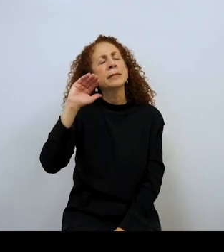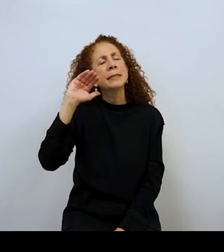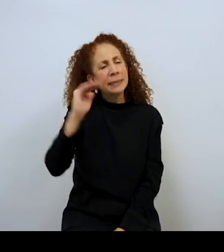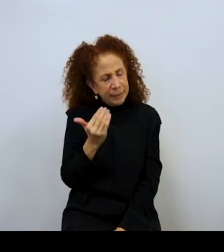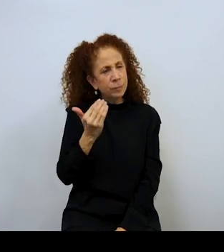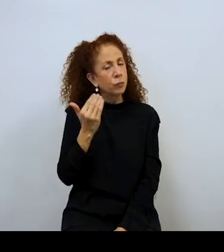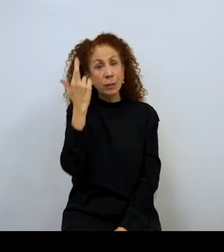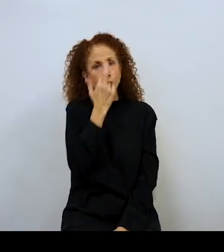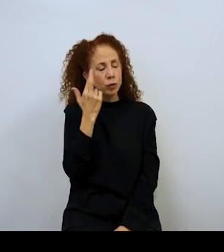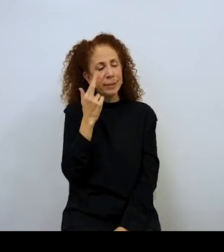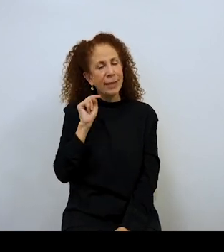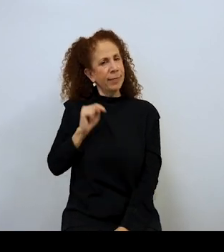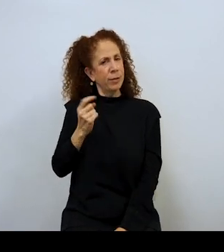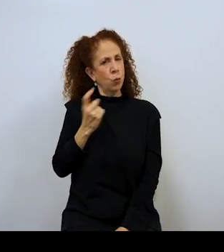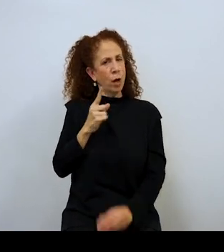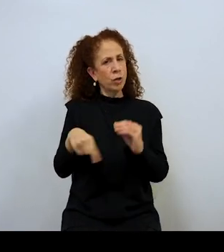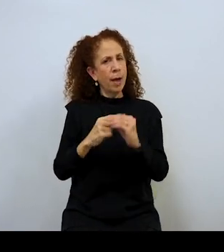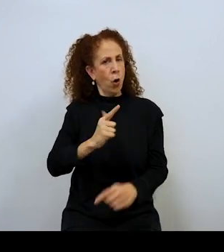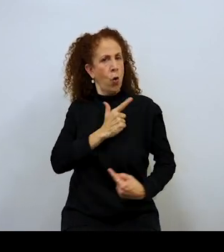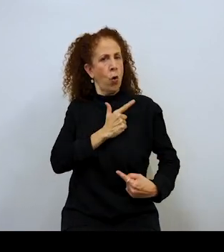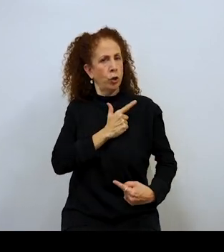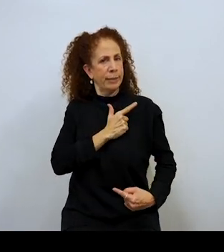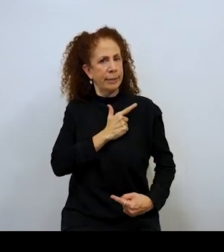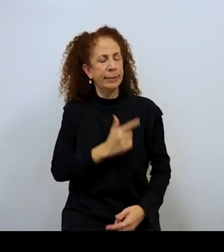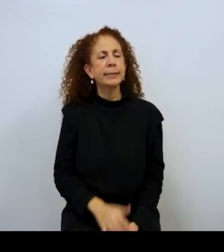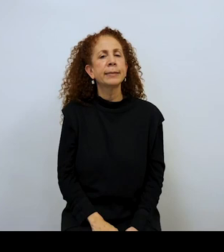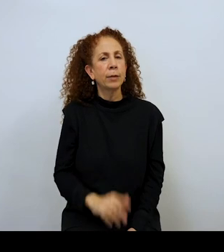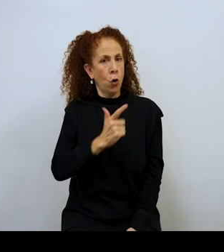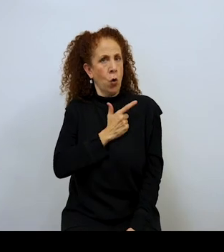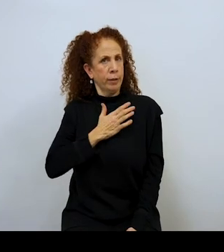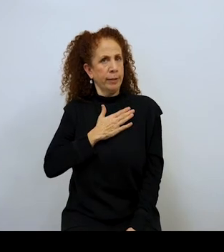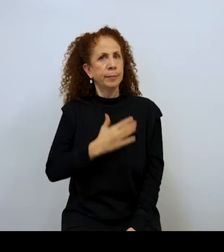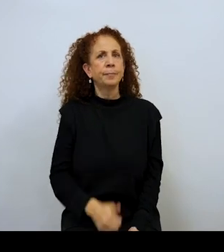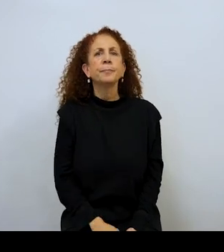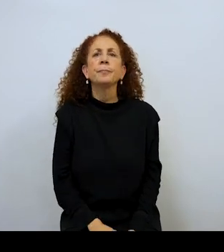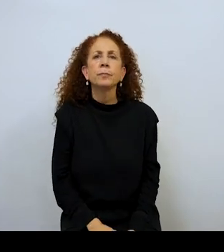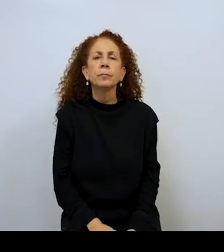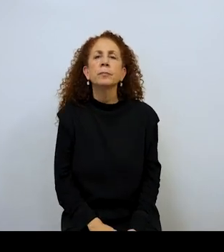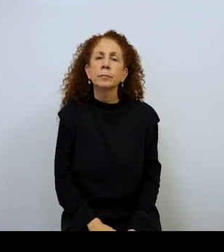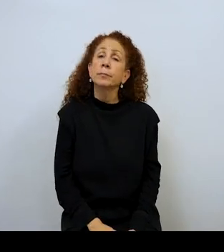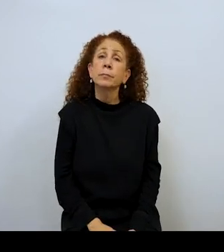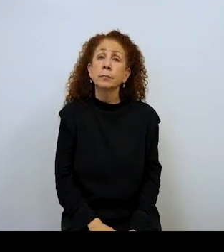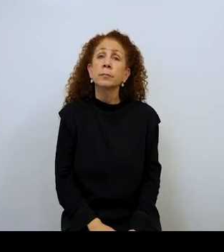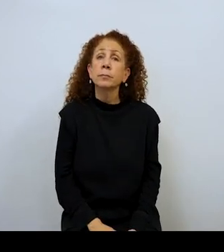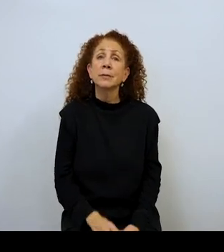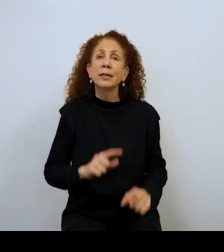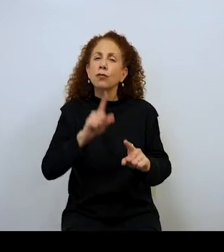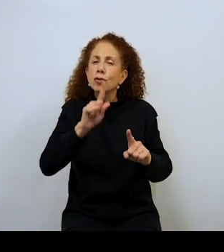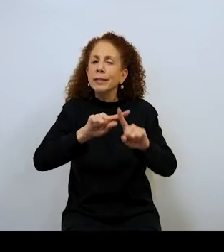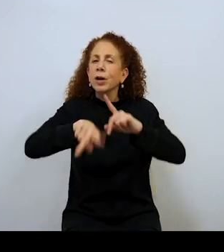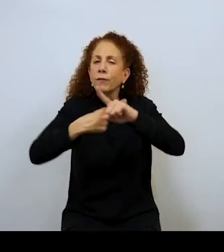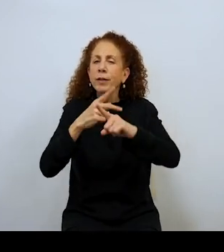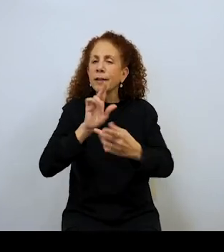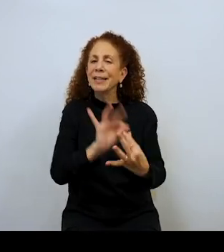to this question of loyalties and competing loyalties, or what you might call is different forms of kinship.